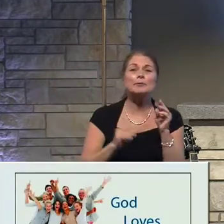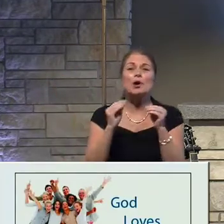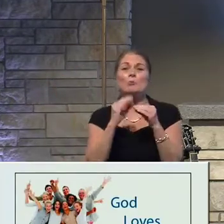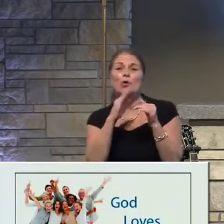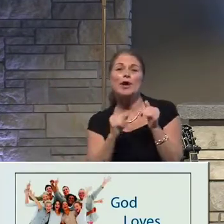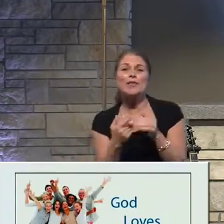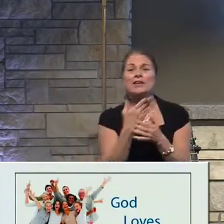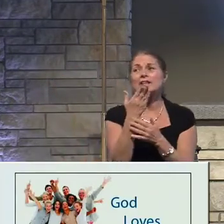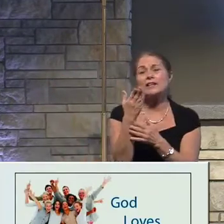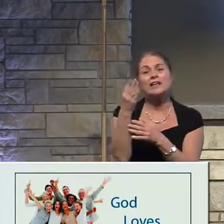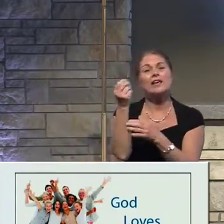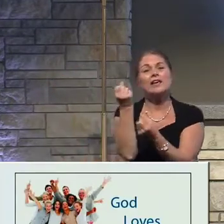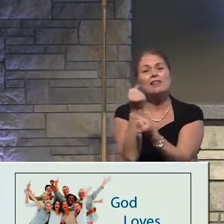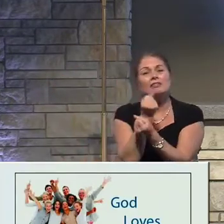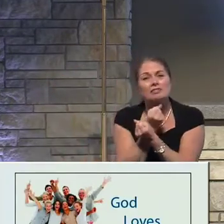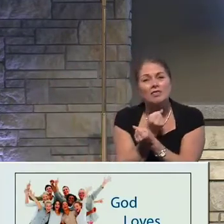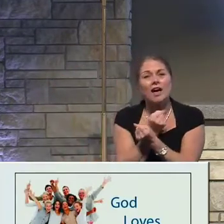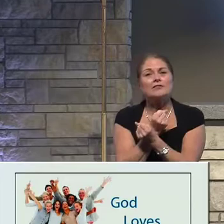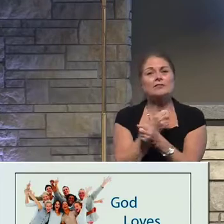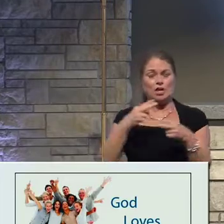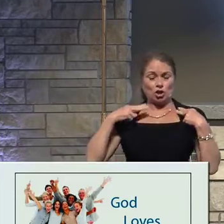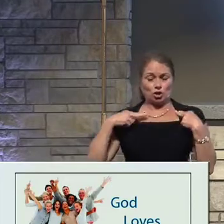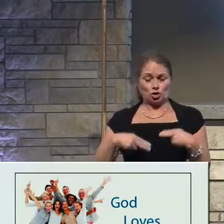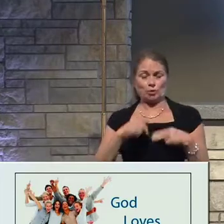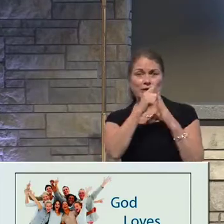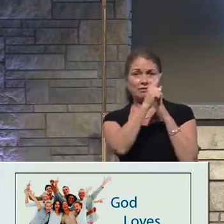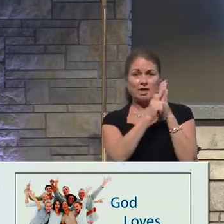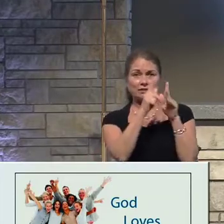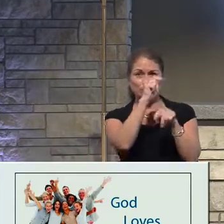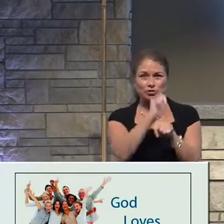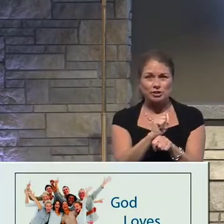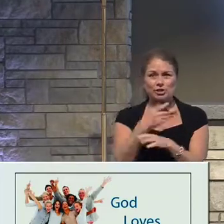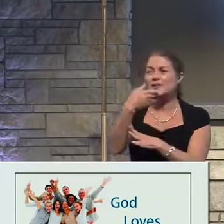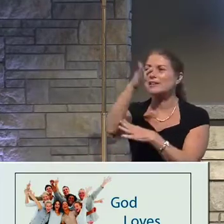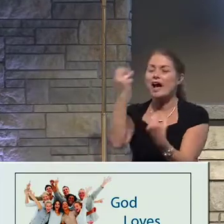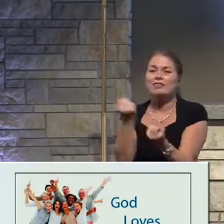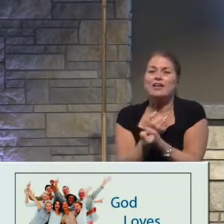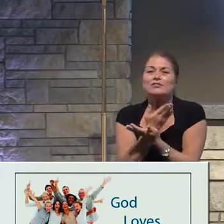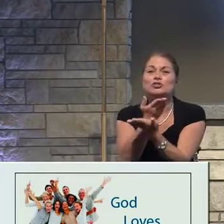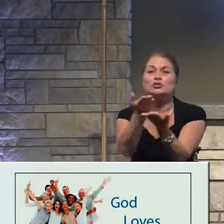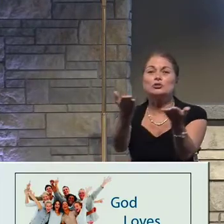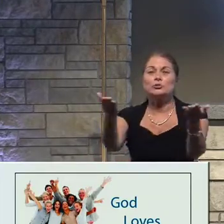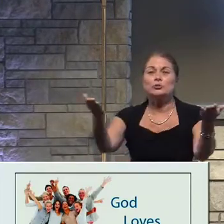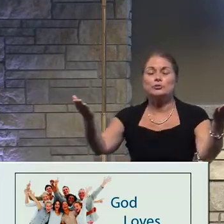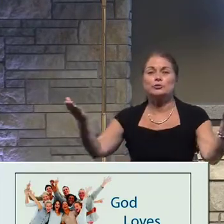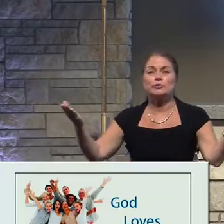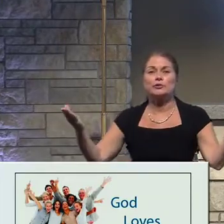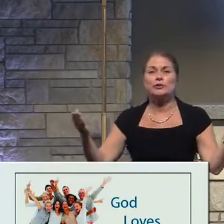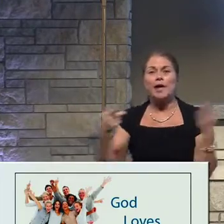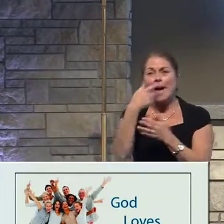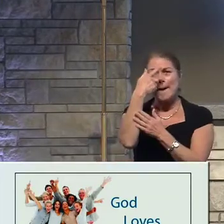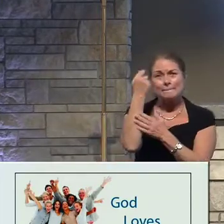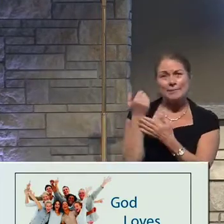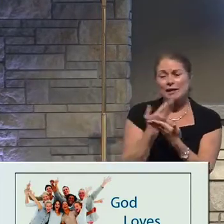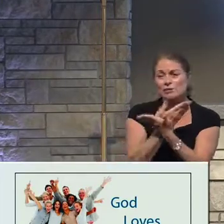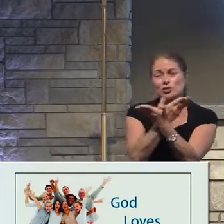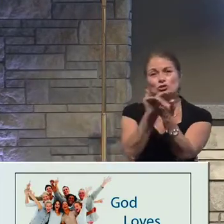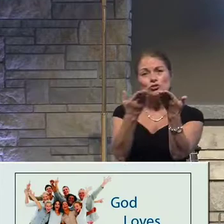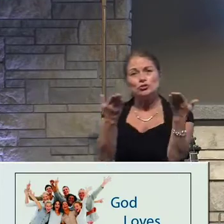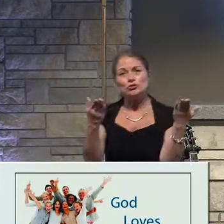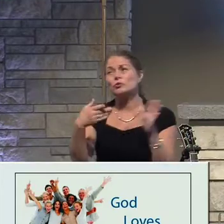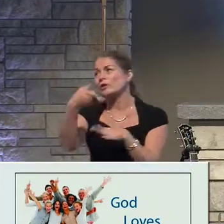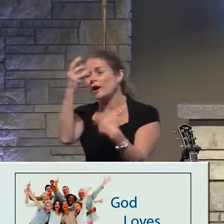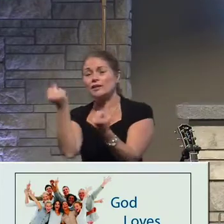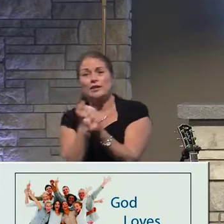than he loves the man-made traditions and the laws. God loves you. And because you are